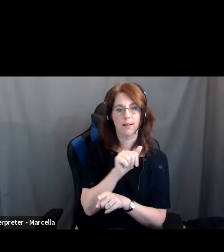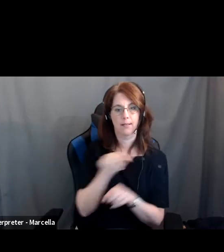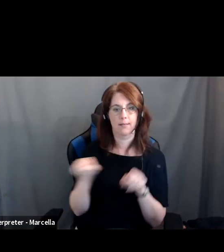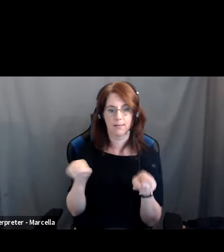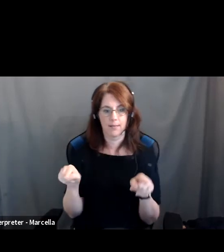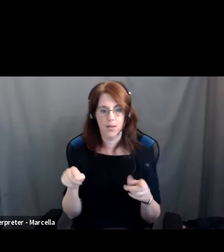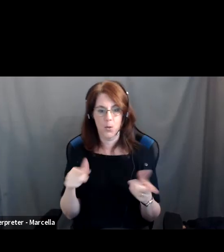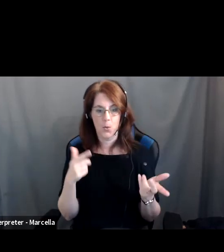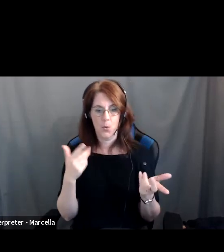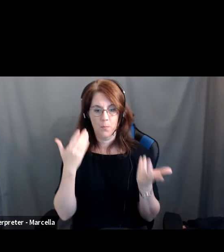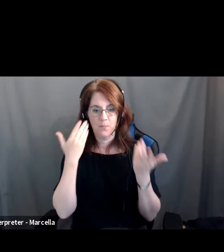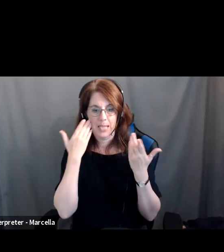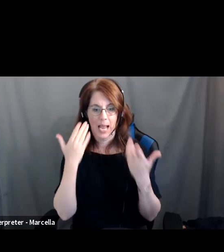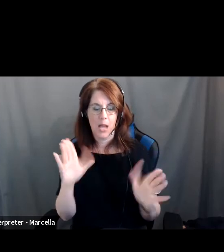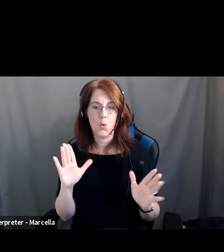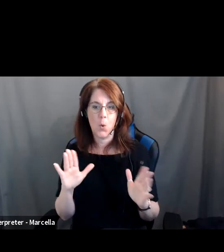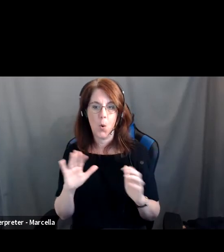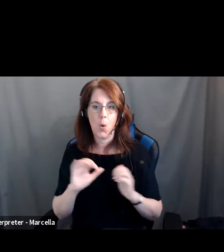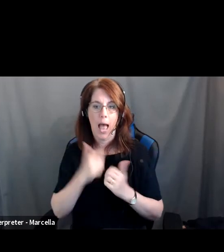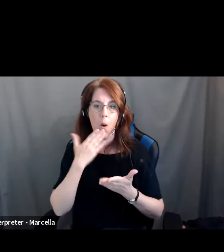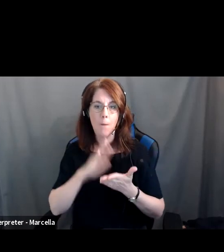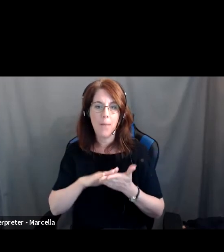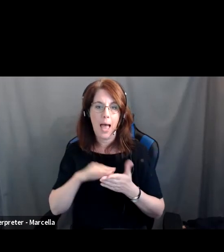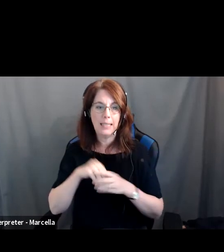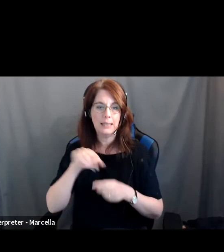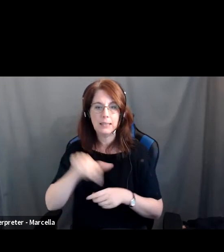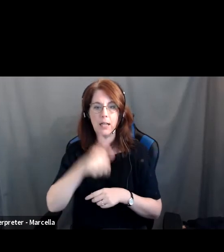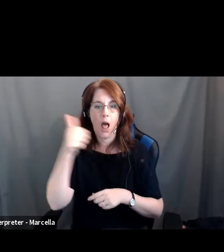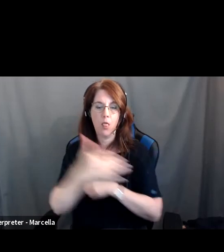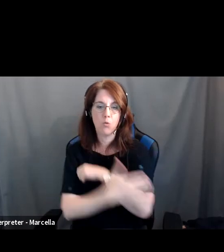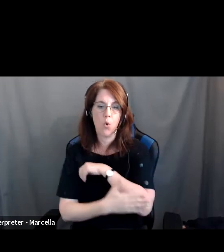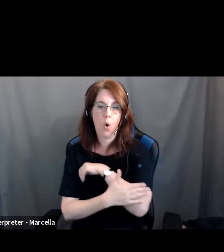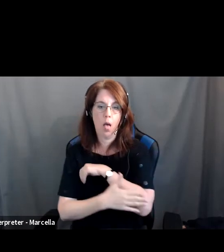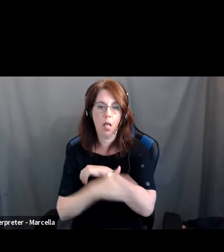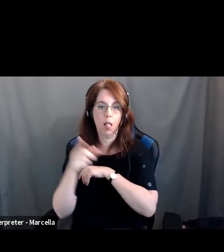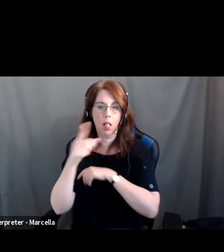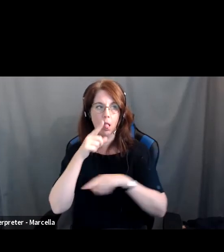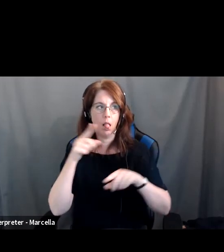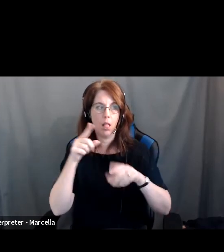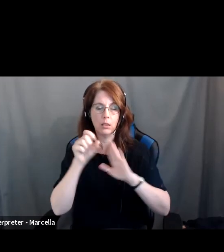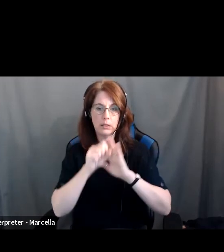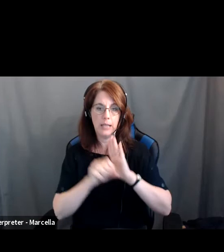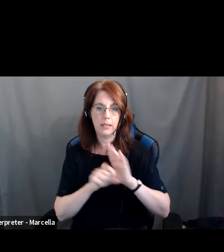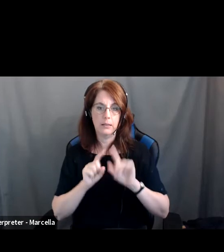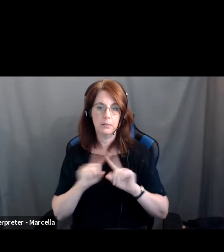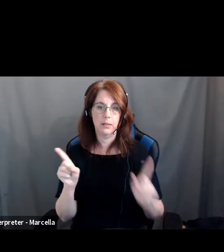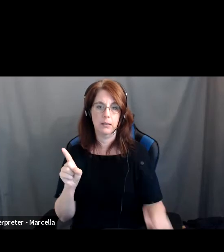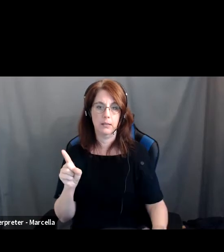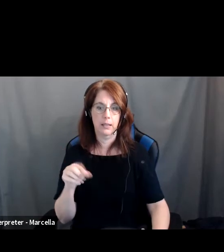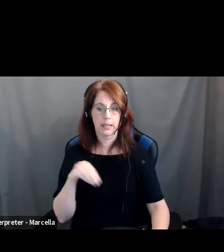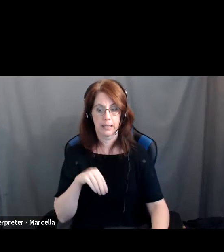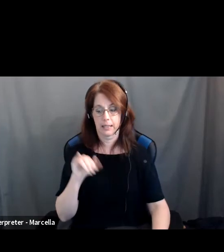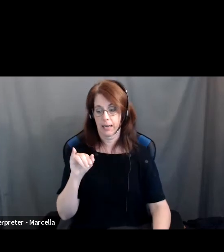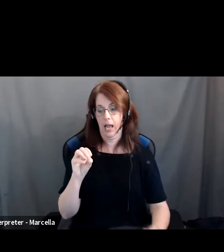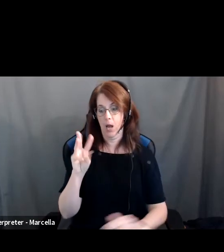So I don't know how bad it is in other rural predominant states, but in Iowa, we